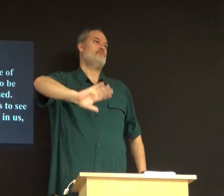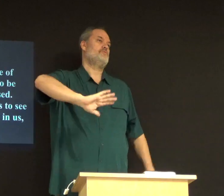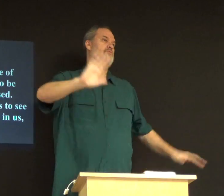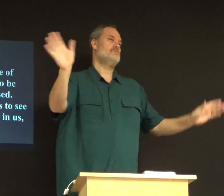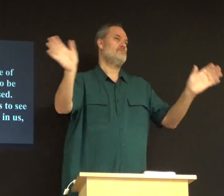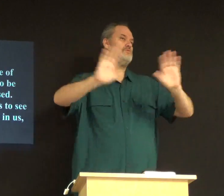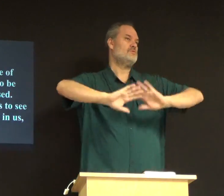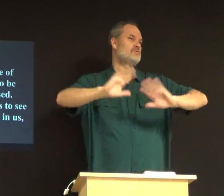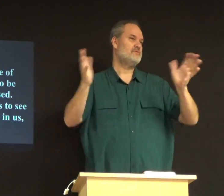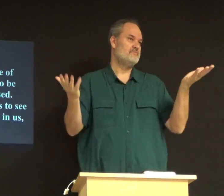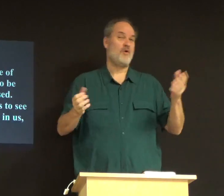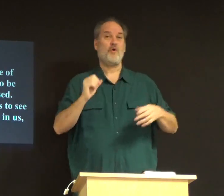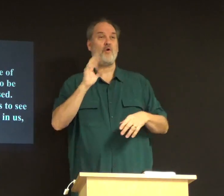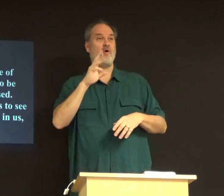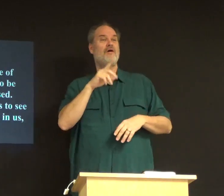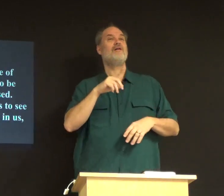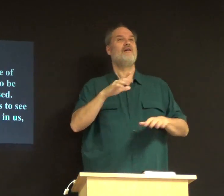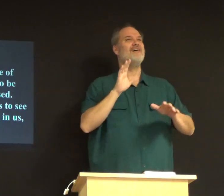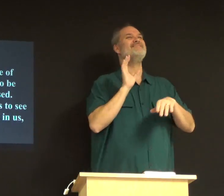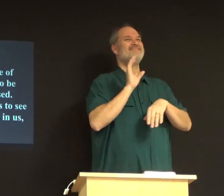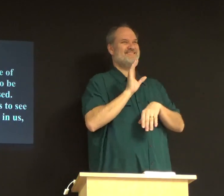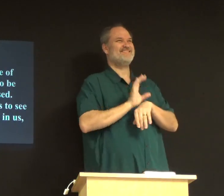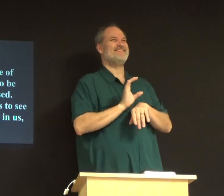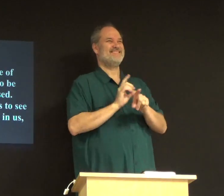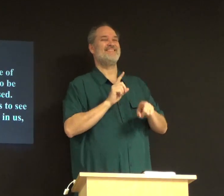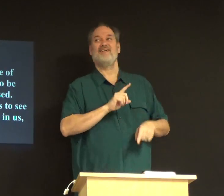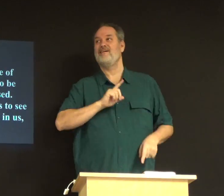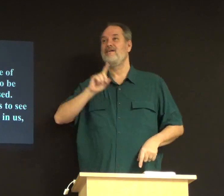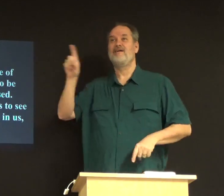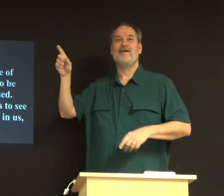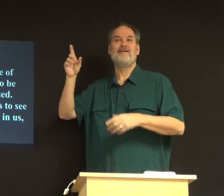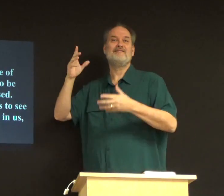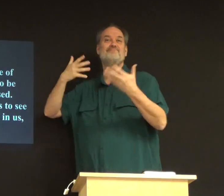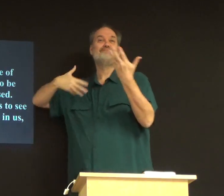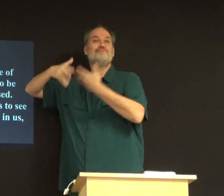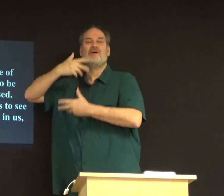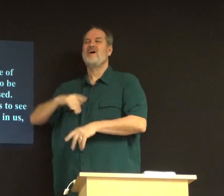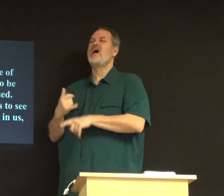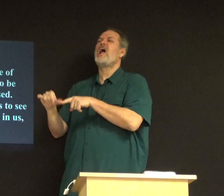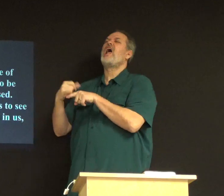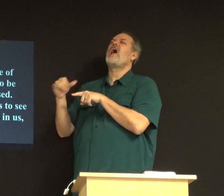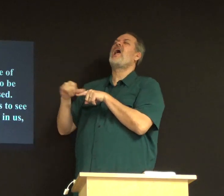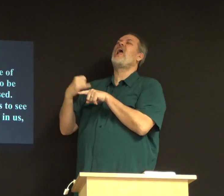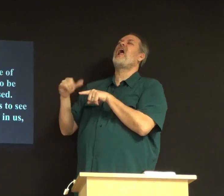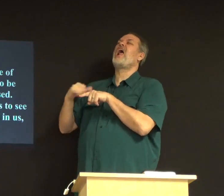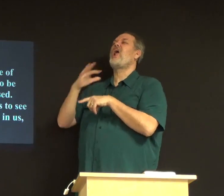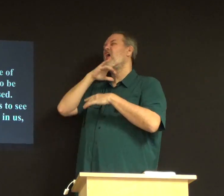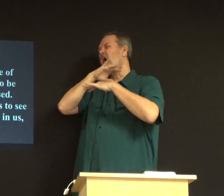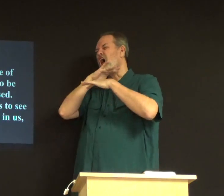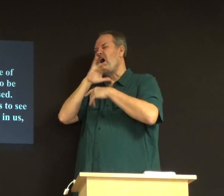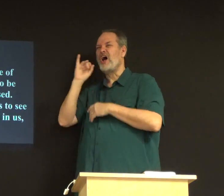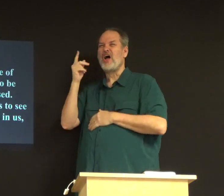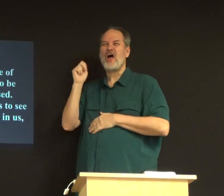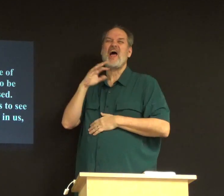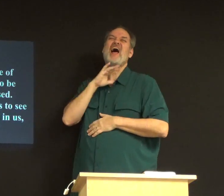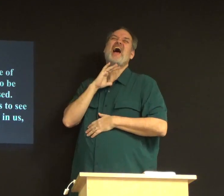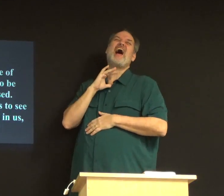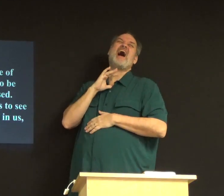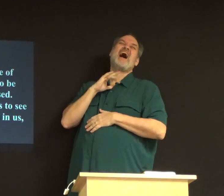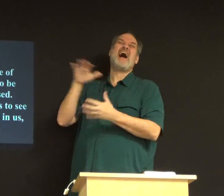that your boyfriend or your girlfriend is sin. And then you go to church, but then outside of church, they go